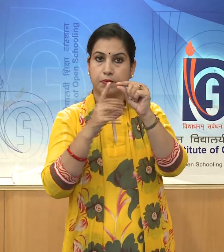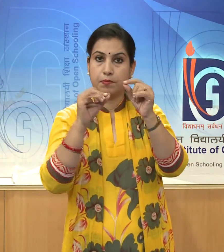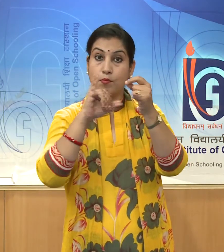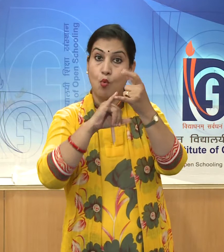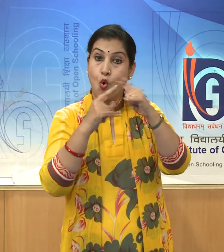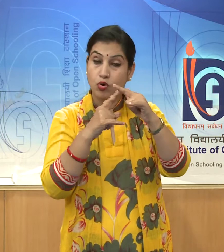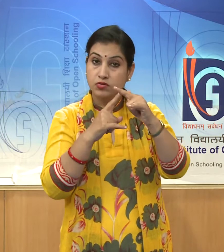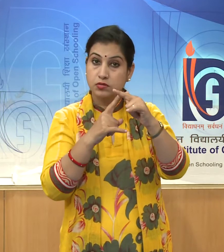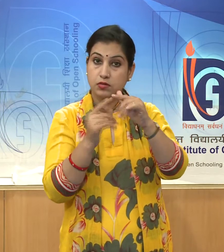post-impressionist painter